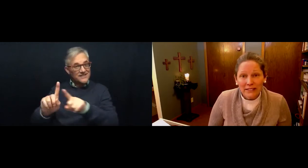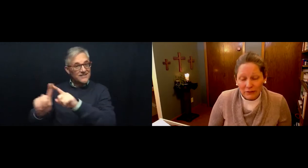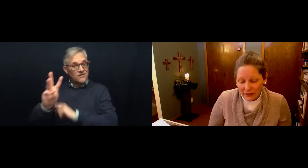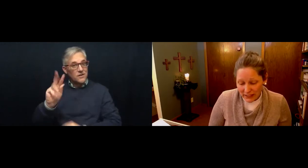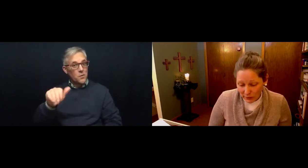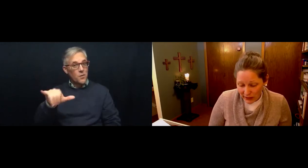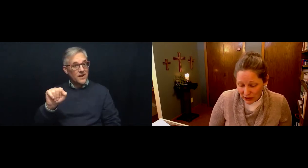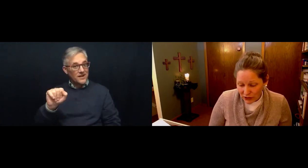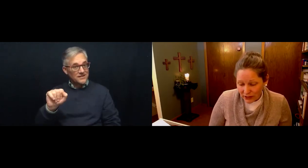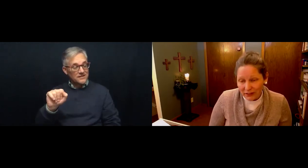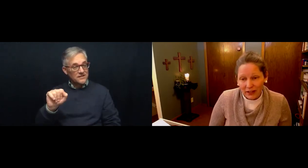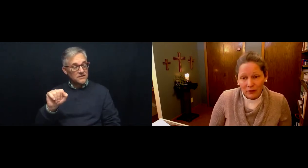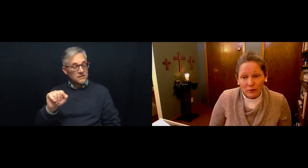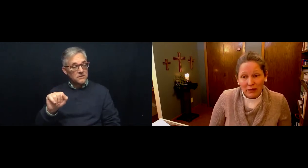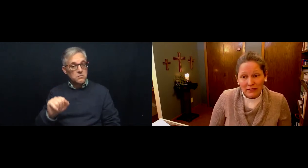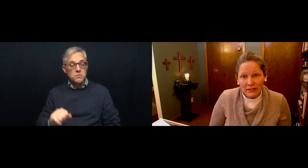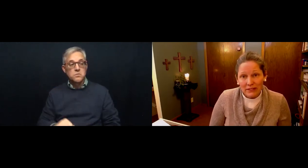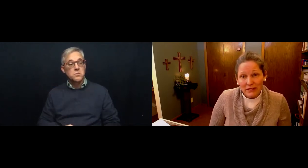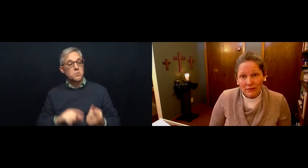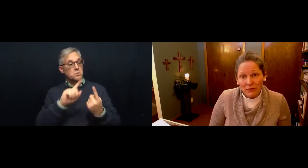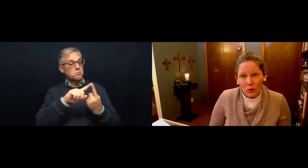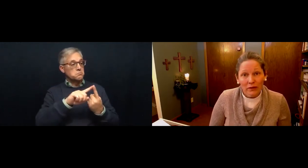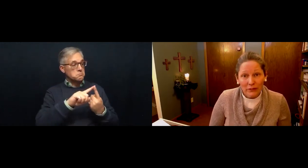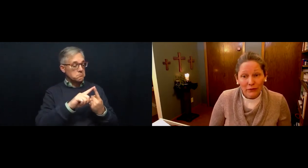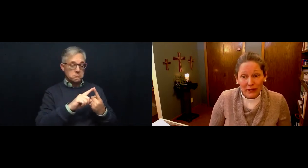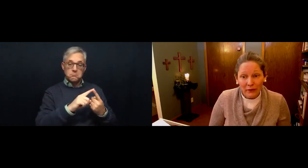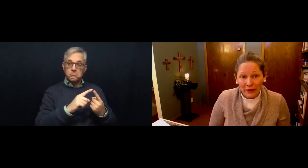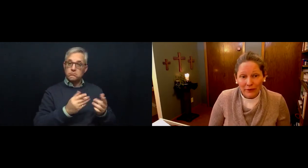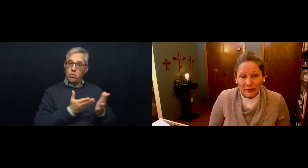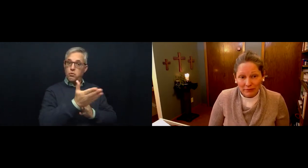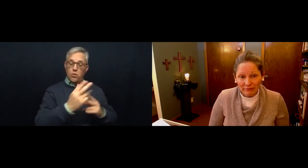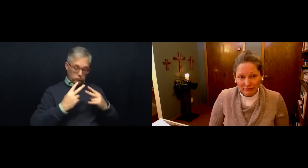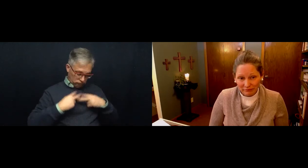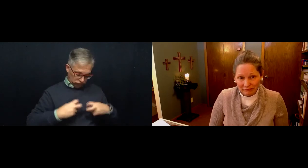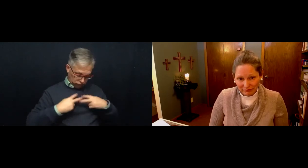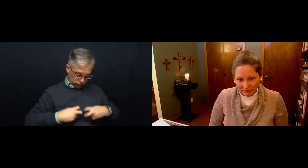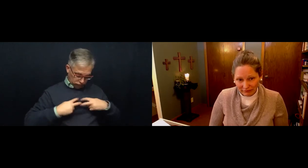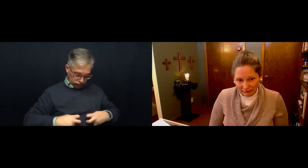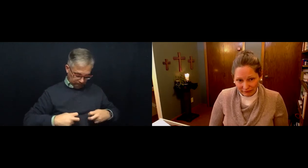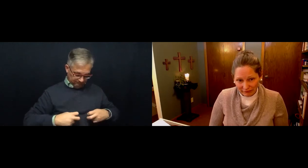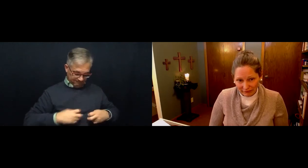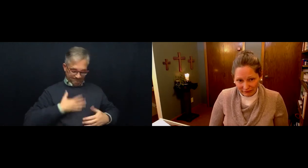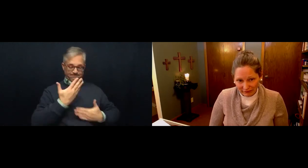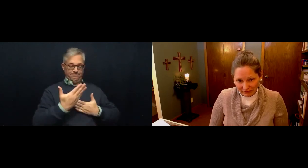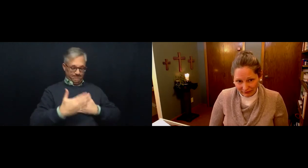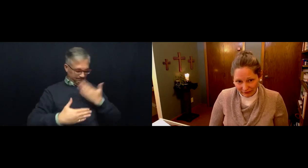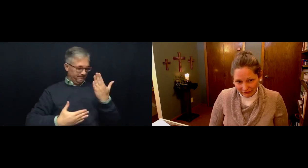One is self-examination and repentance, or turning around.